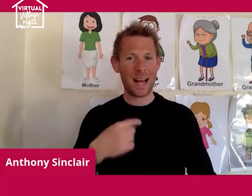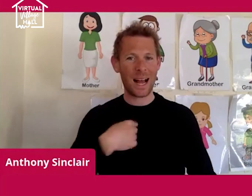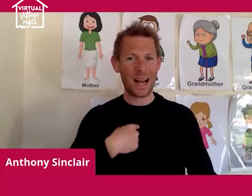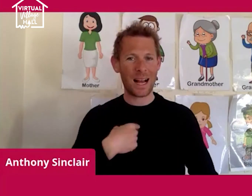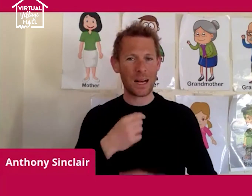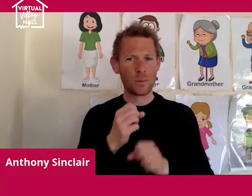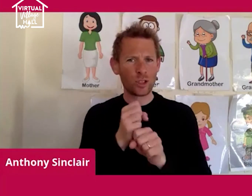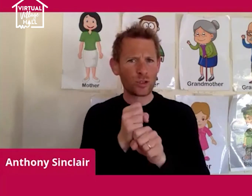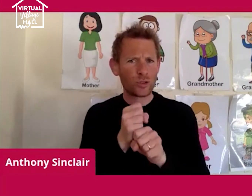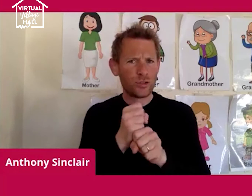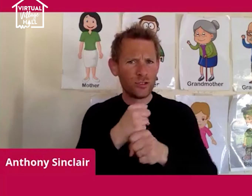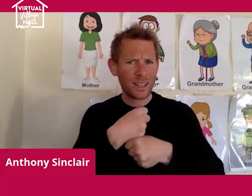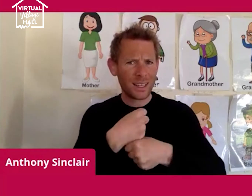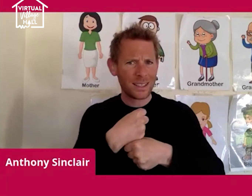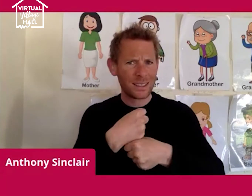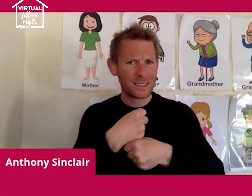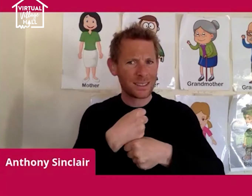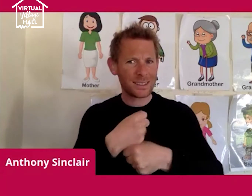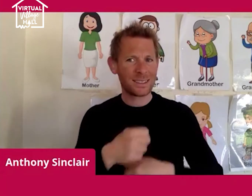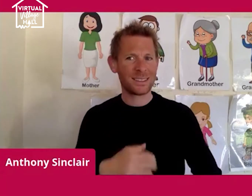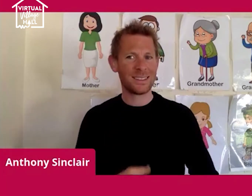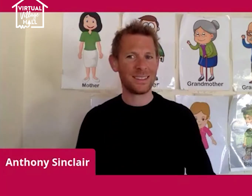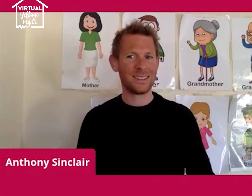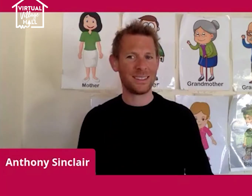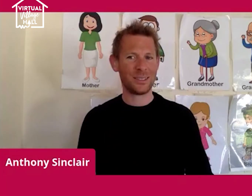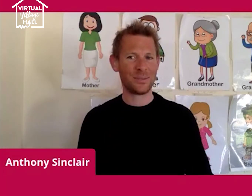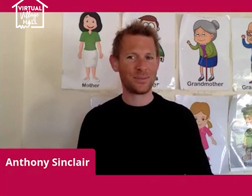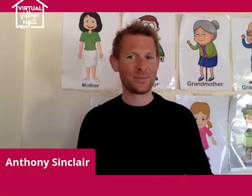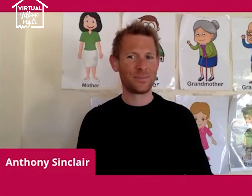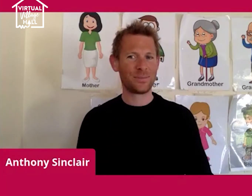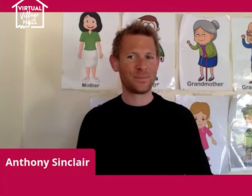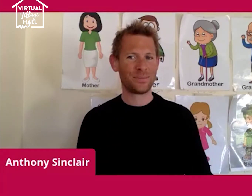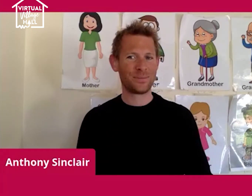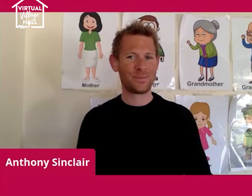Do it one more. We'll do I'm stressed.